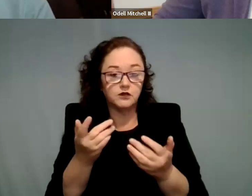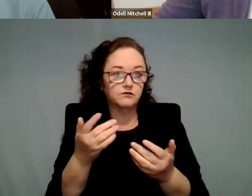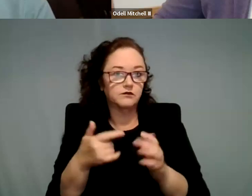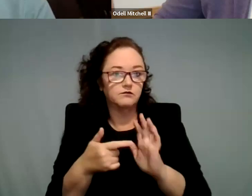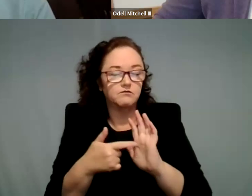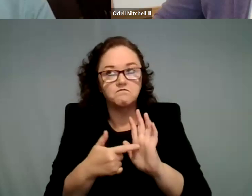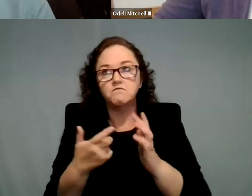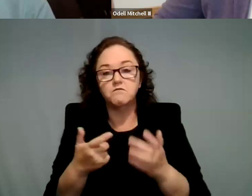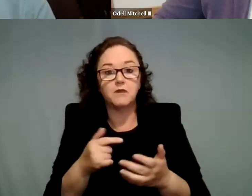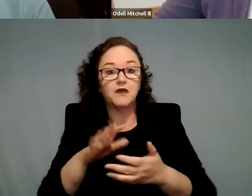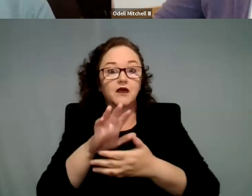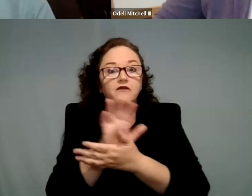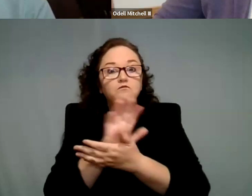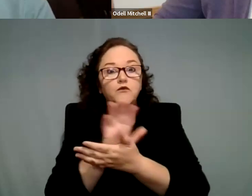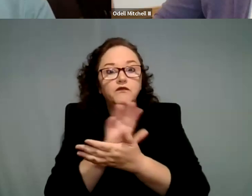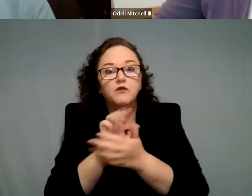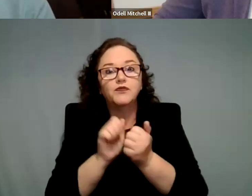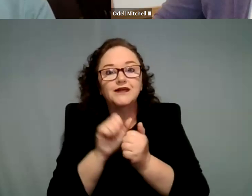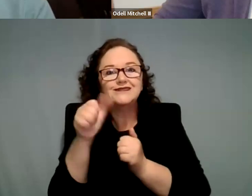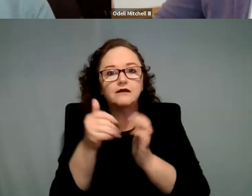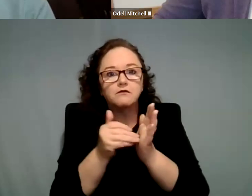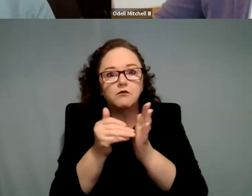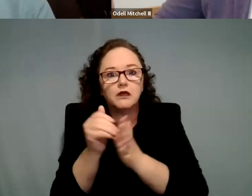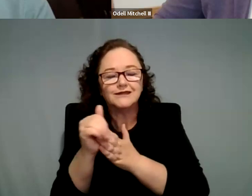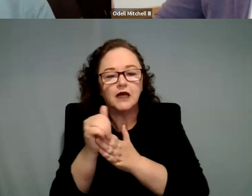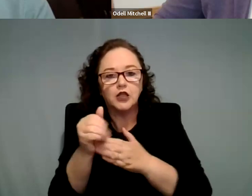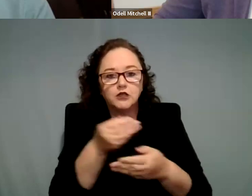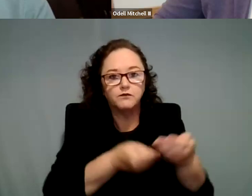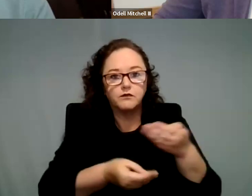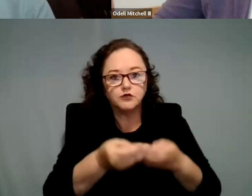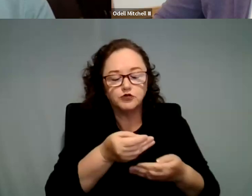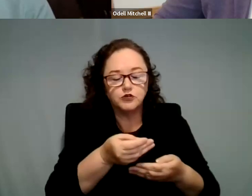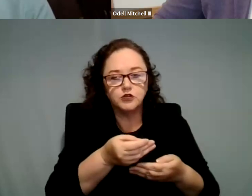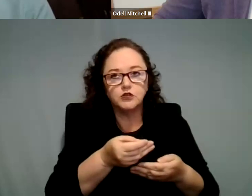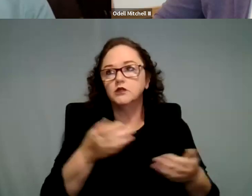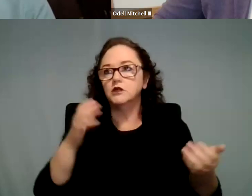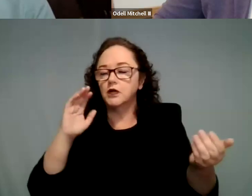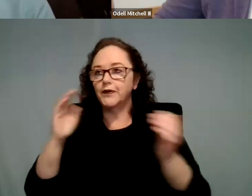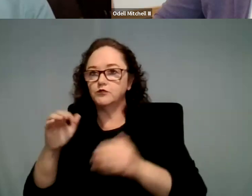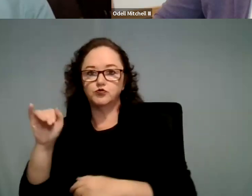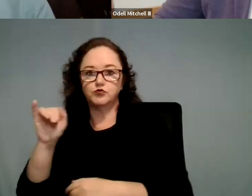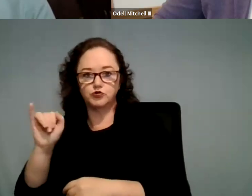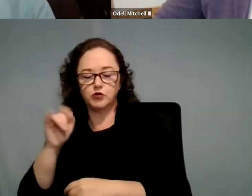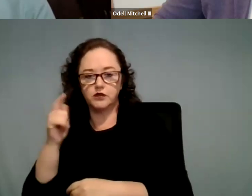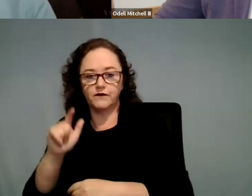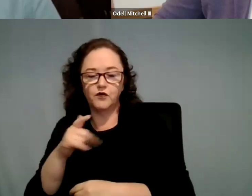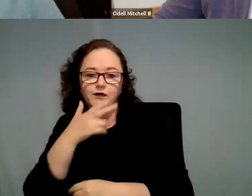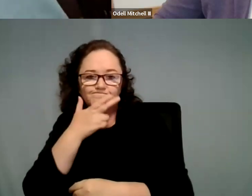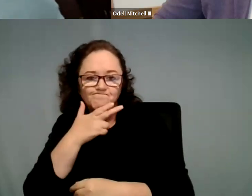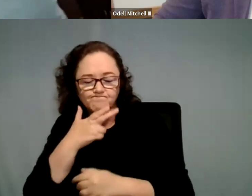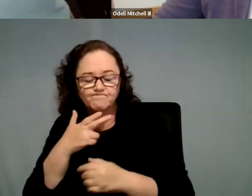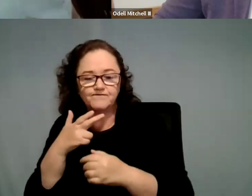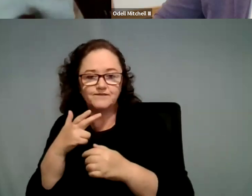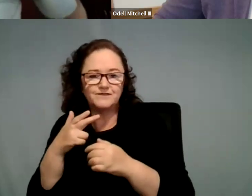has a $10 million budget as compared to, insurance for that small beginning stage